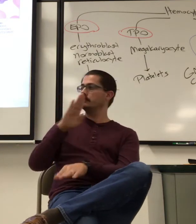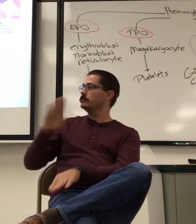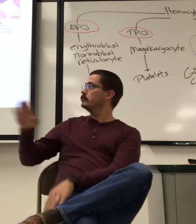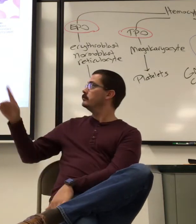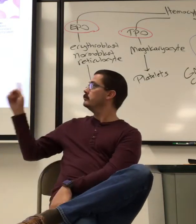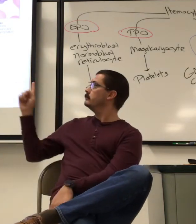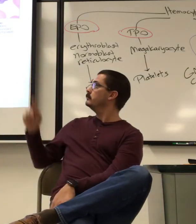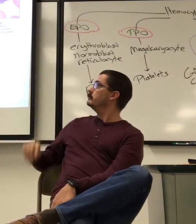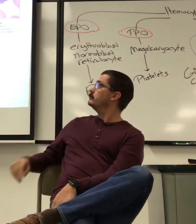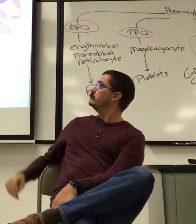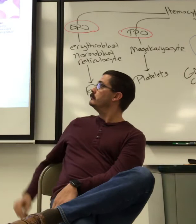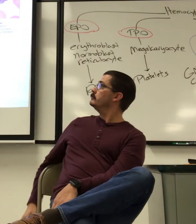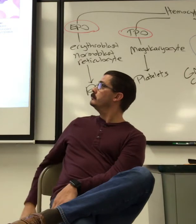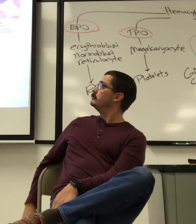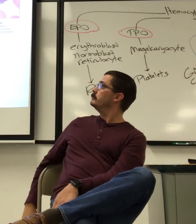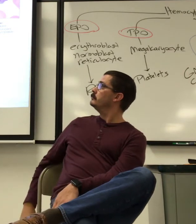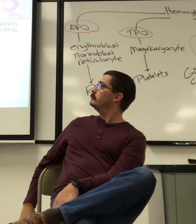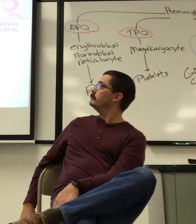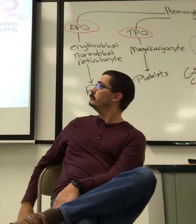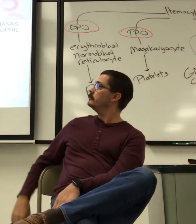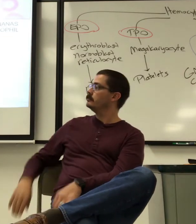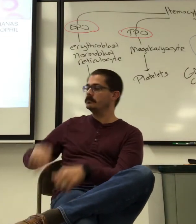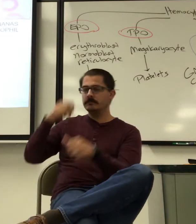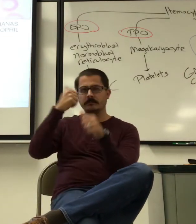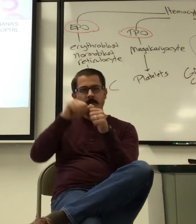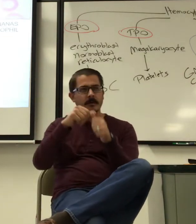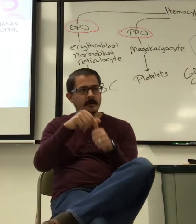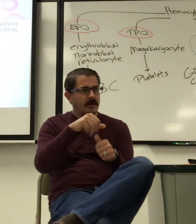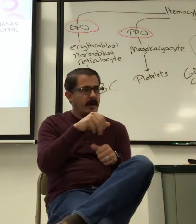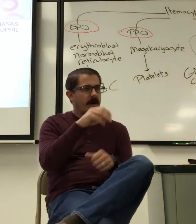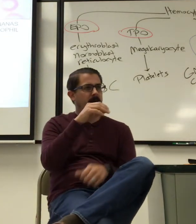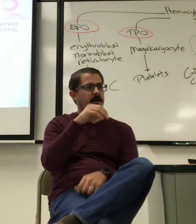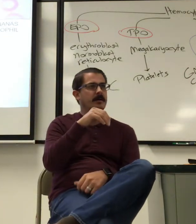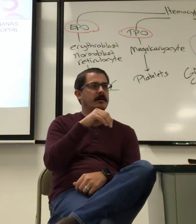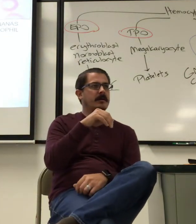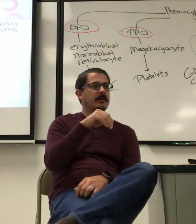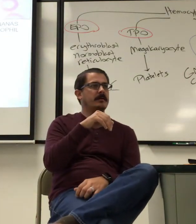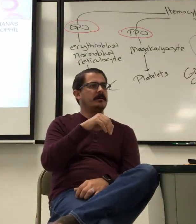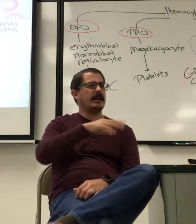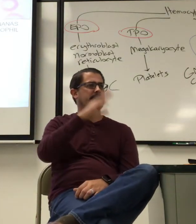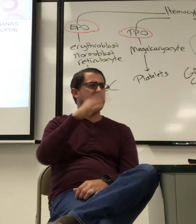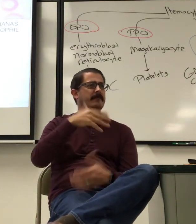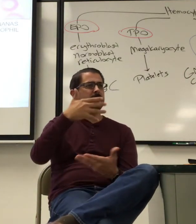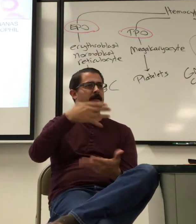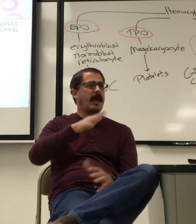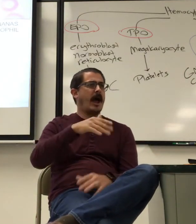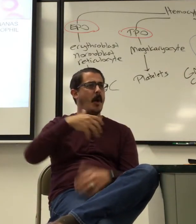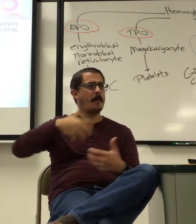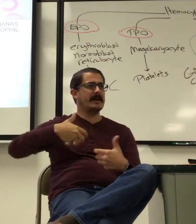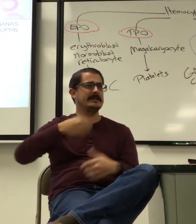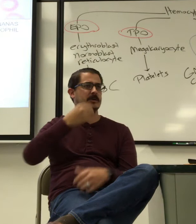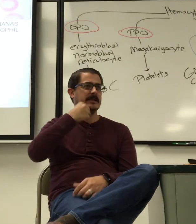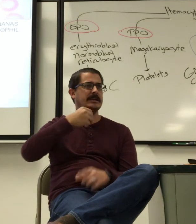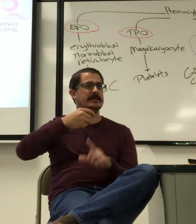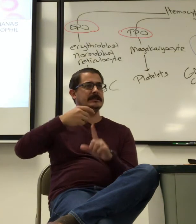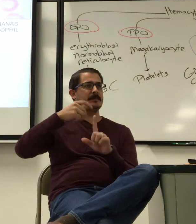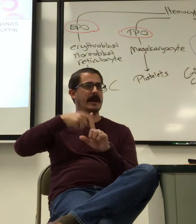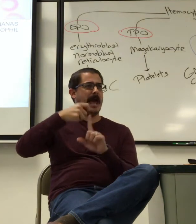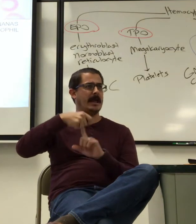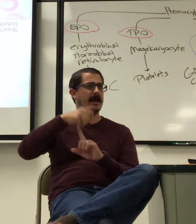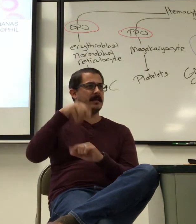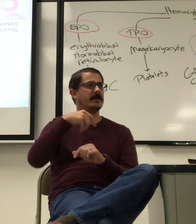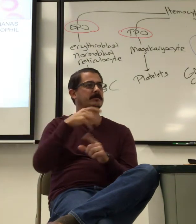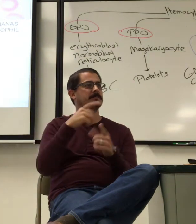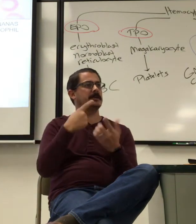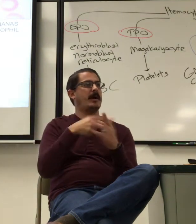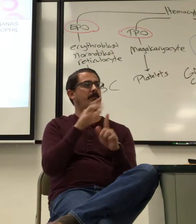right? Remember I gave you the little memory jogger, never let monkeys eat bananas, which refers to the prevalence of the white blood cells.